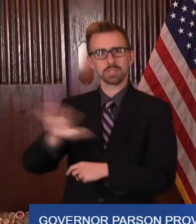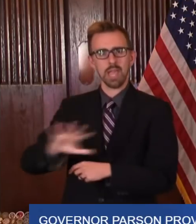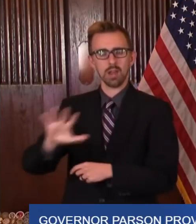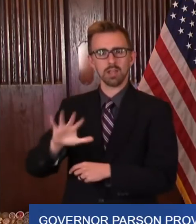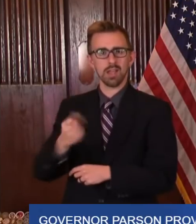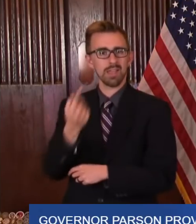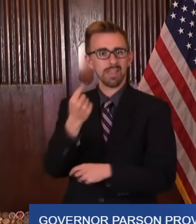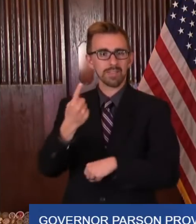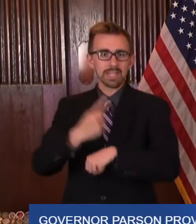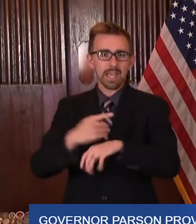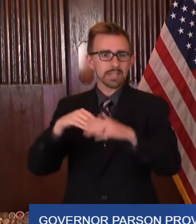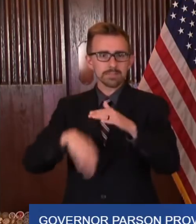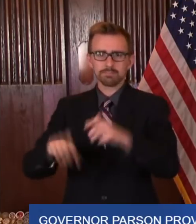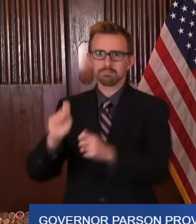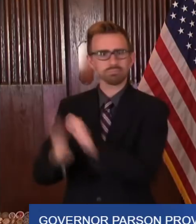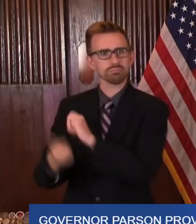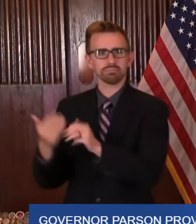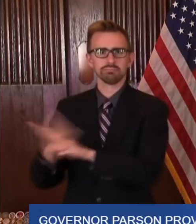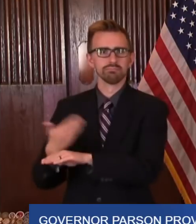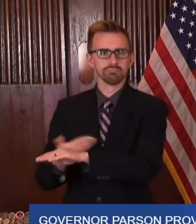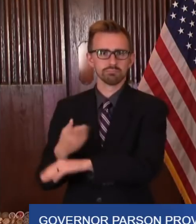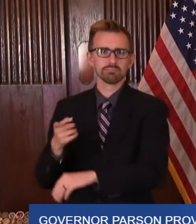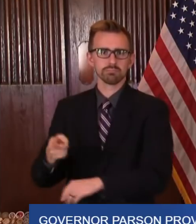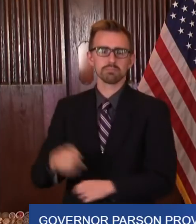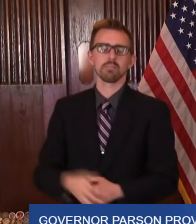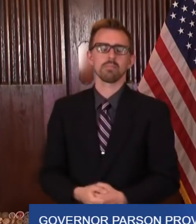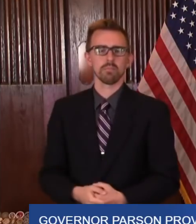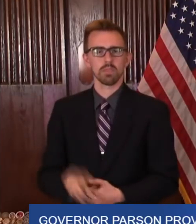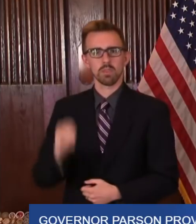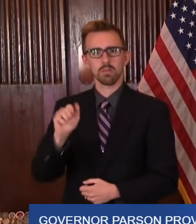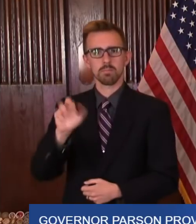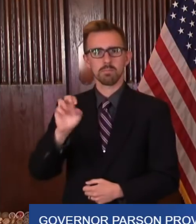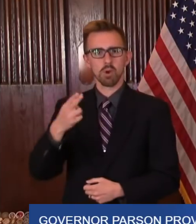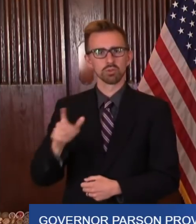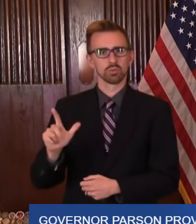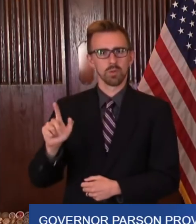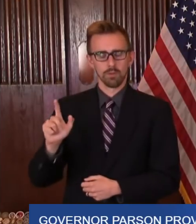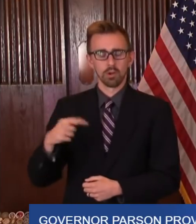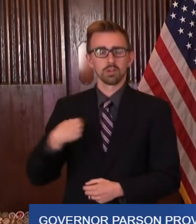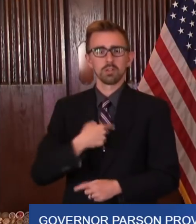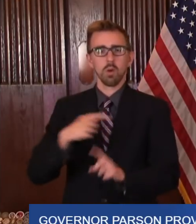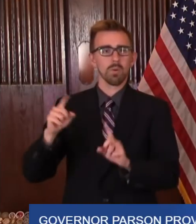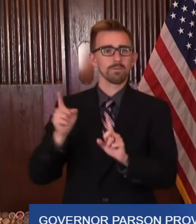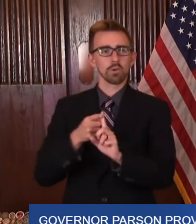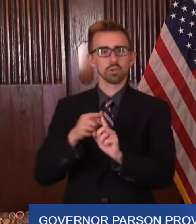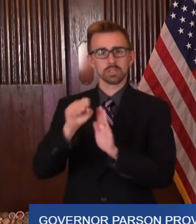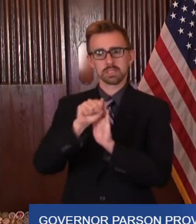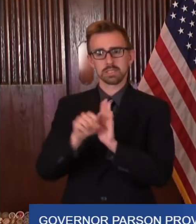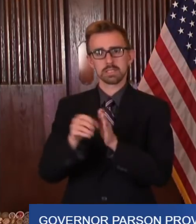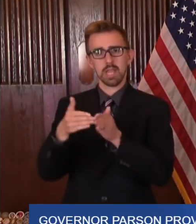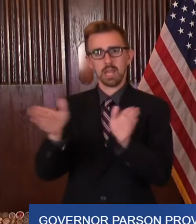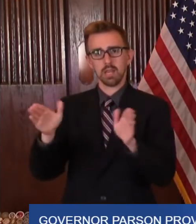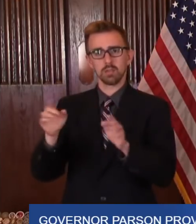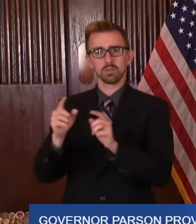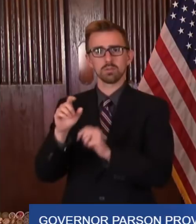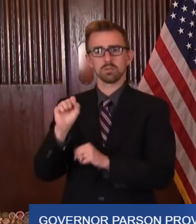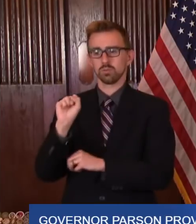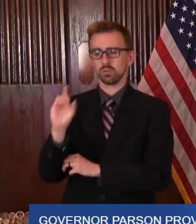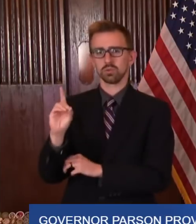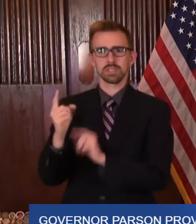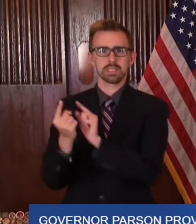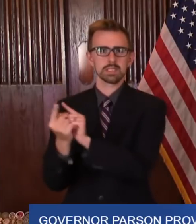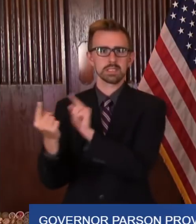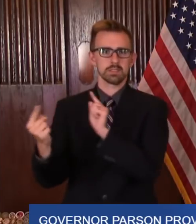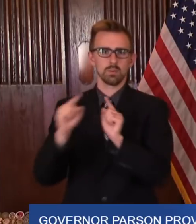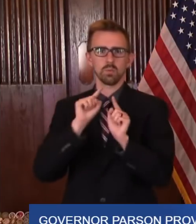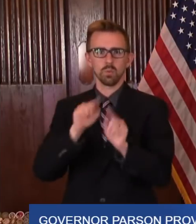just 11 days. On March the 21st, we issued our first statewide social distancing